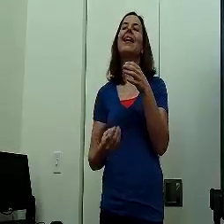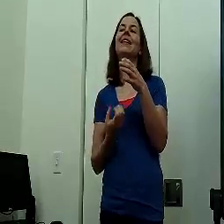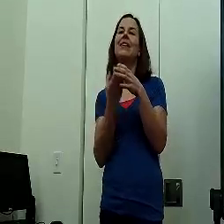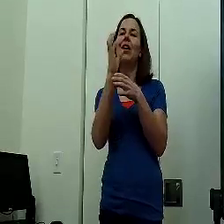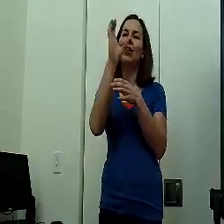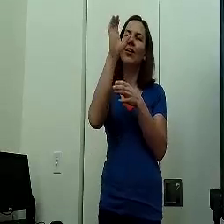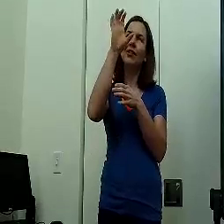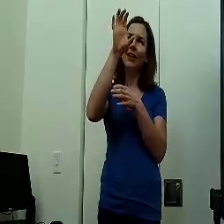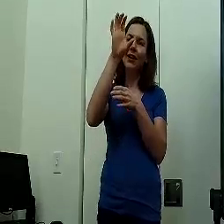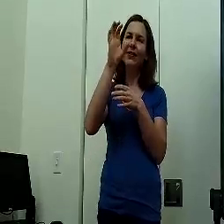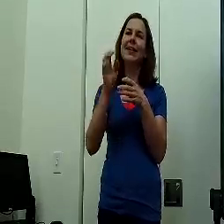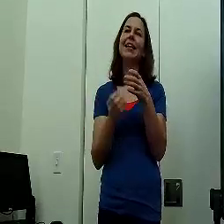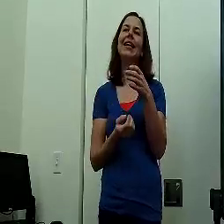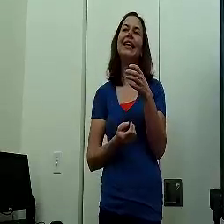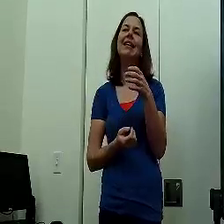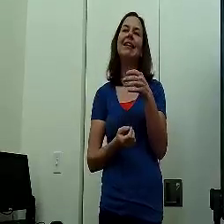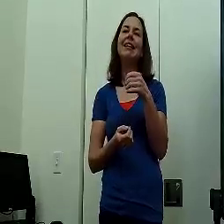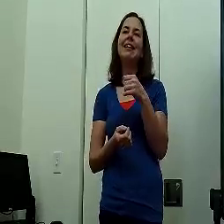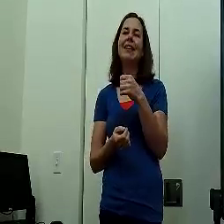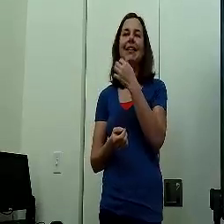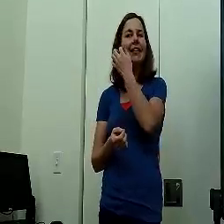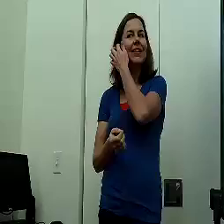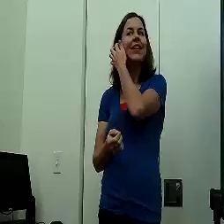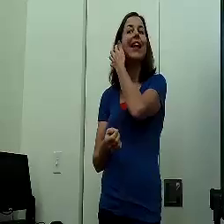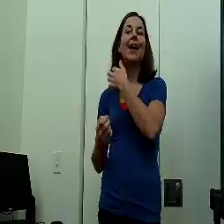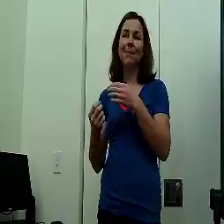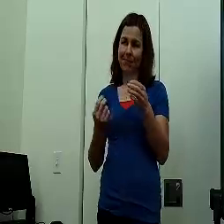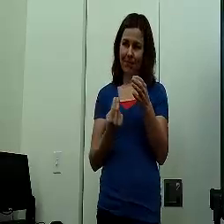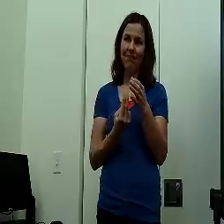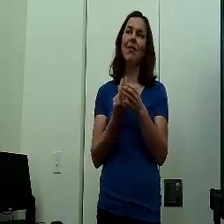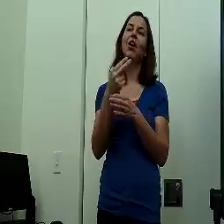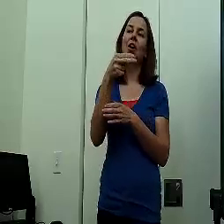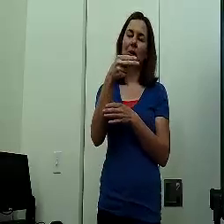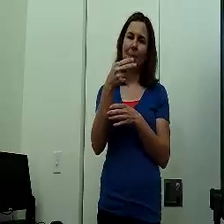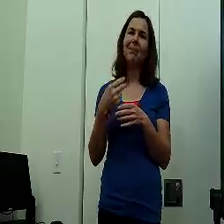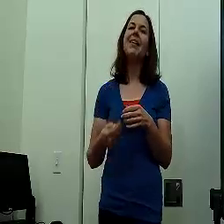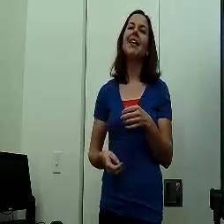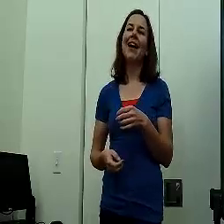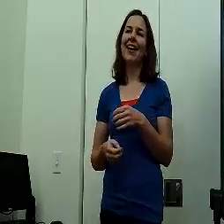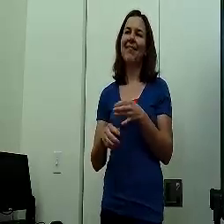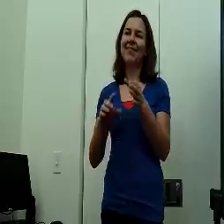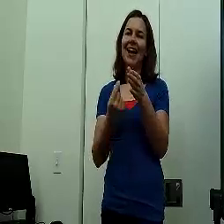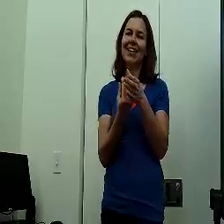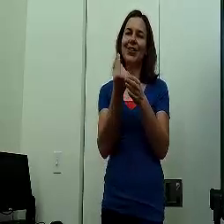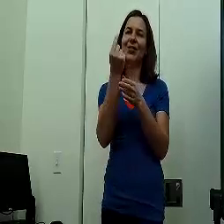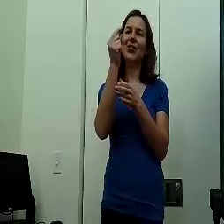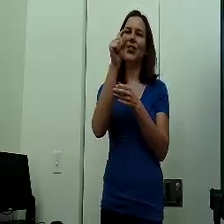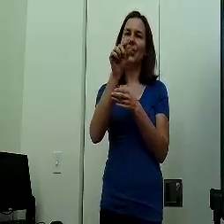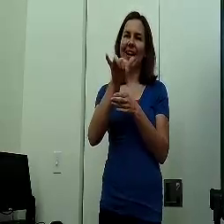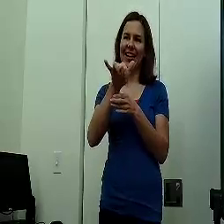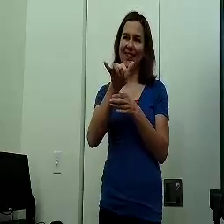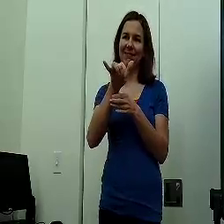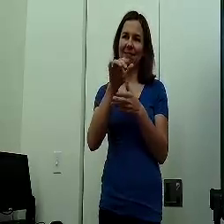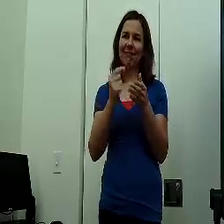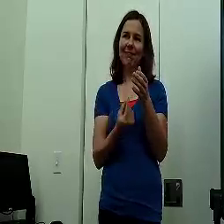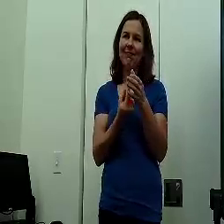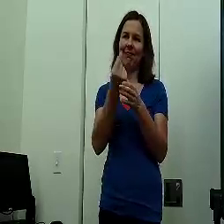plant, celery, Herb? Okay. Wait, no. yep, Rainy. herb. Yeah, so grainy, What